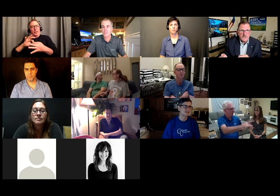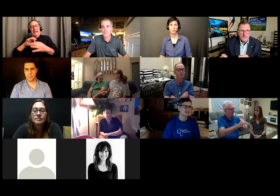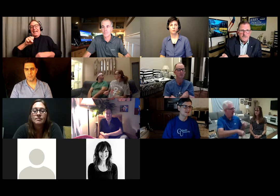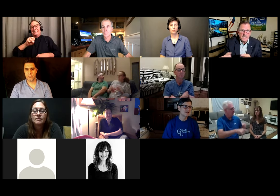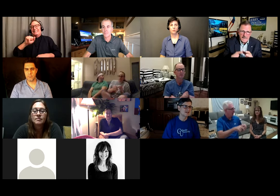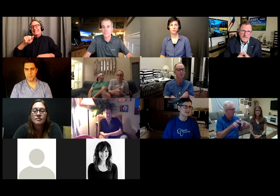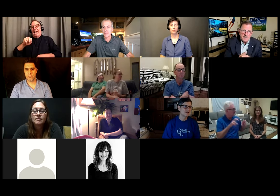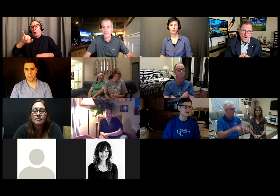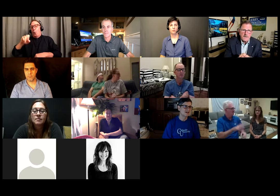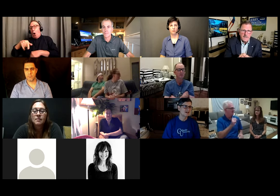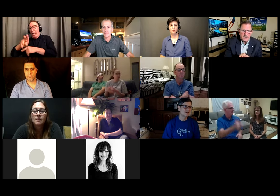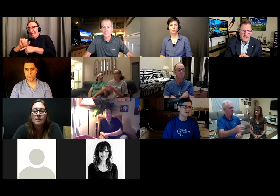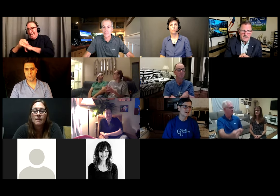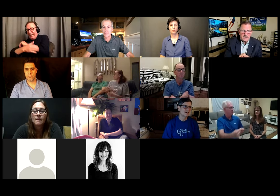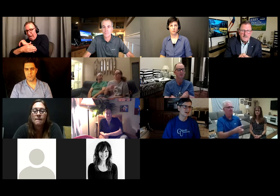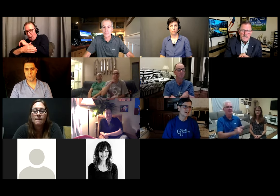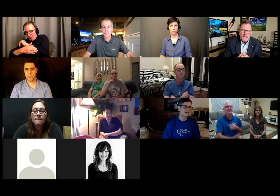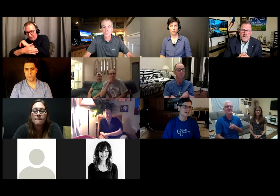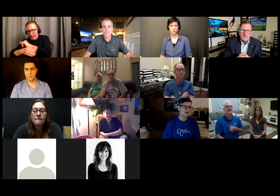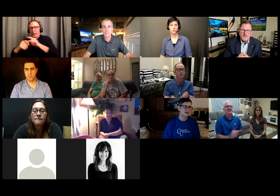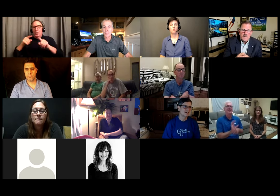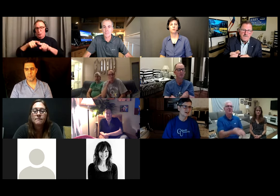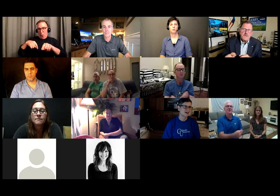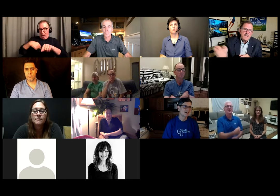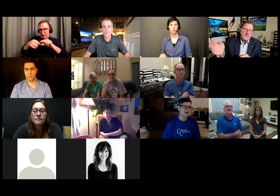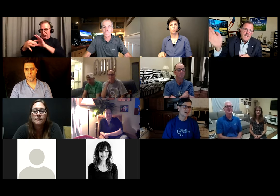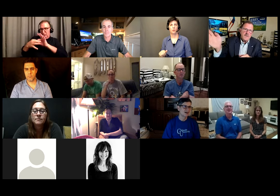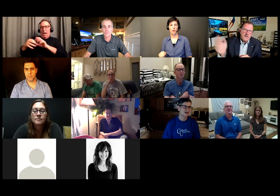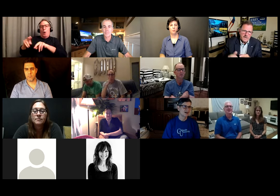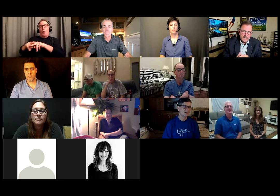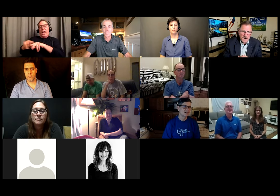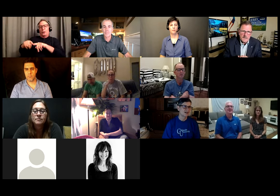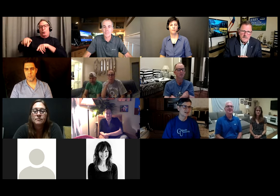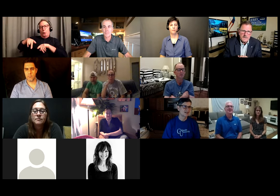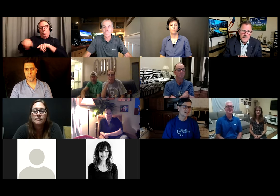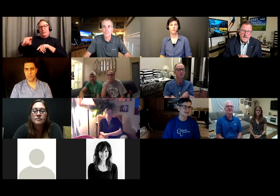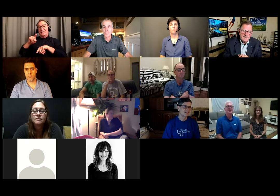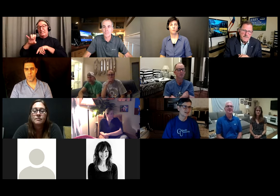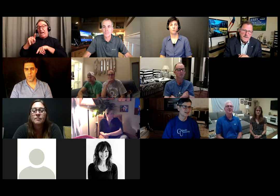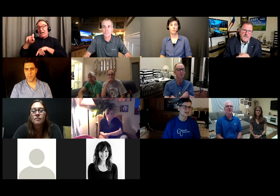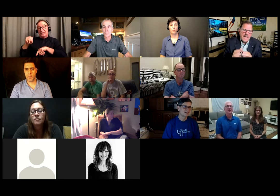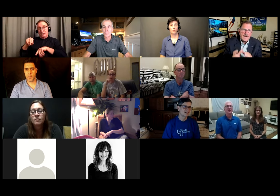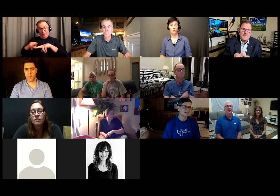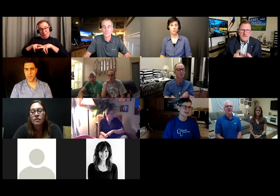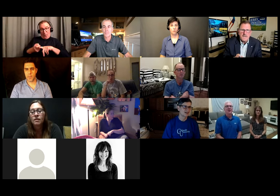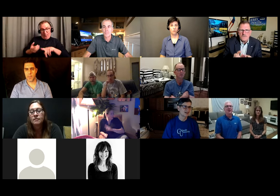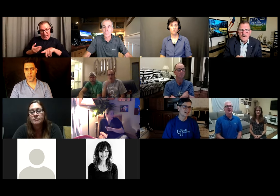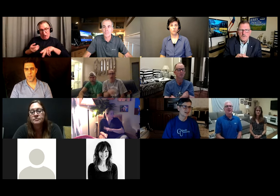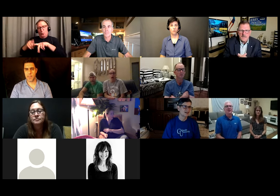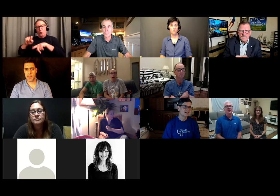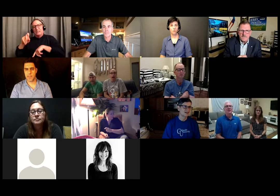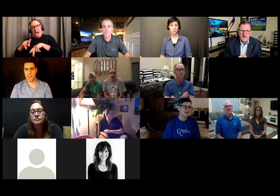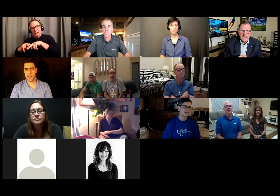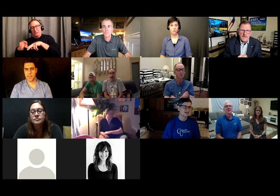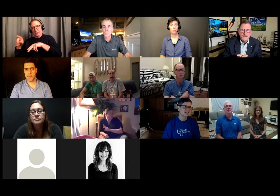rail service, connect to BART in Pleasanton, that will eventually take you all the way to Stockton. That should give some